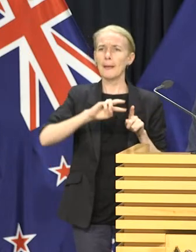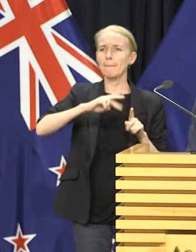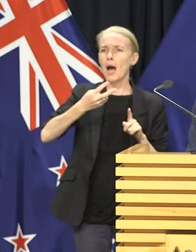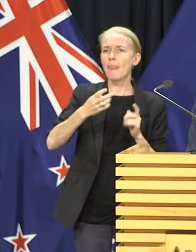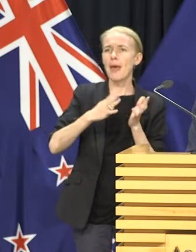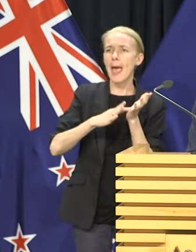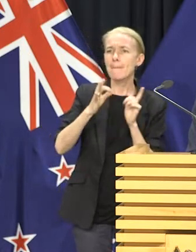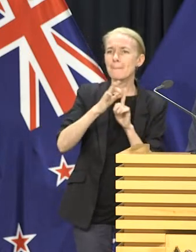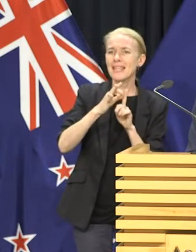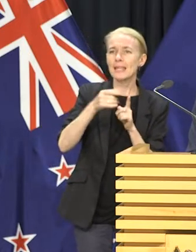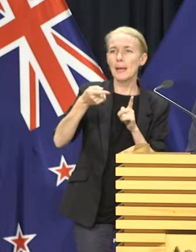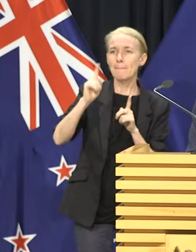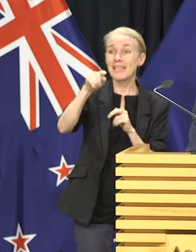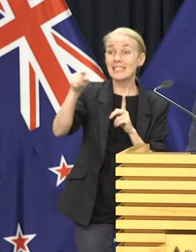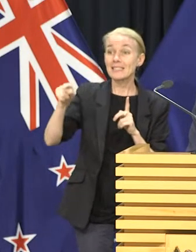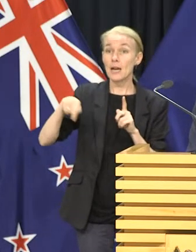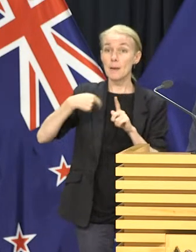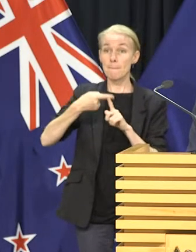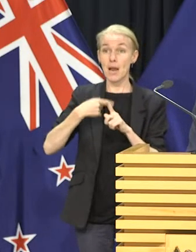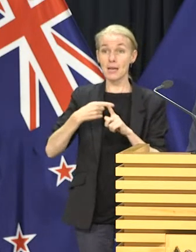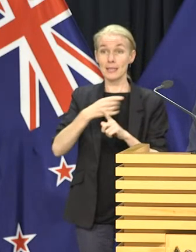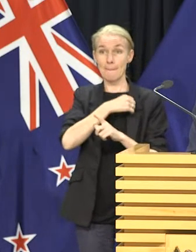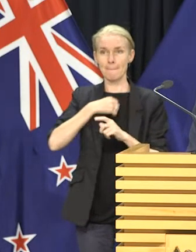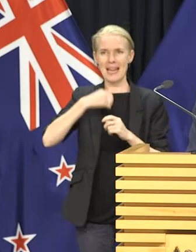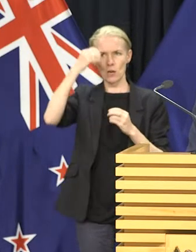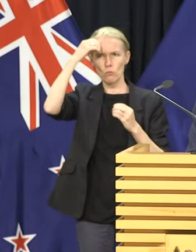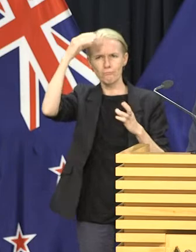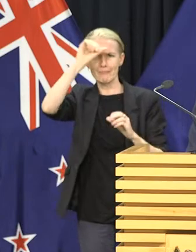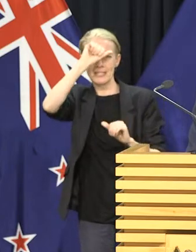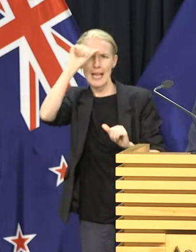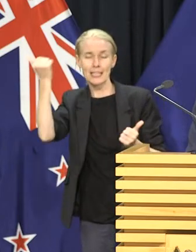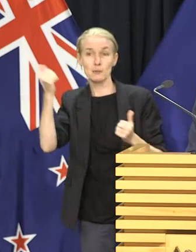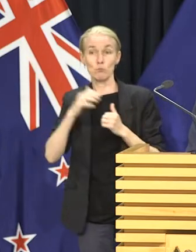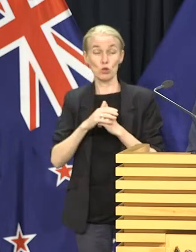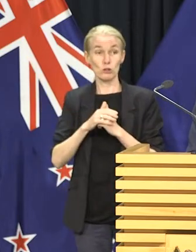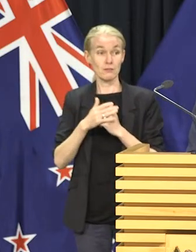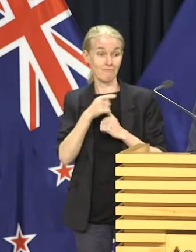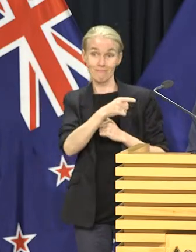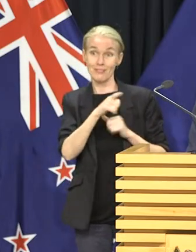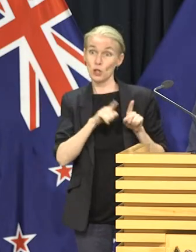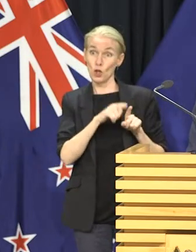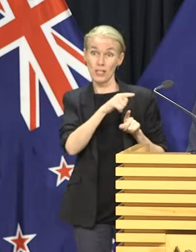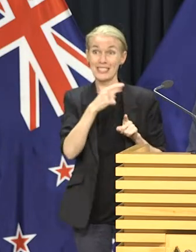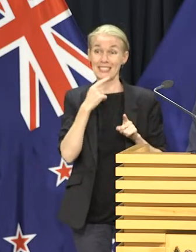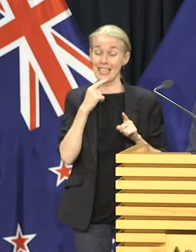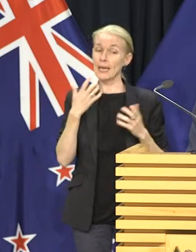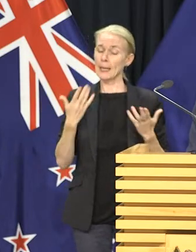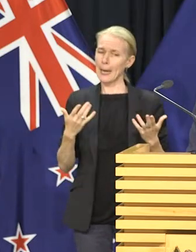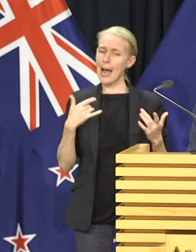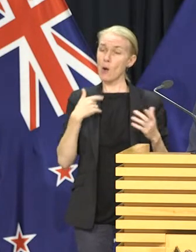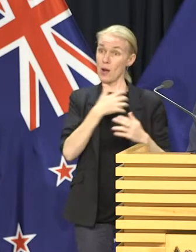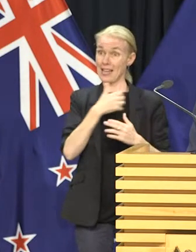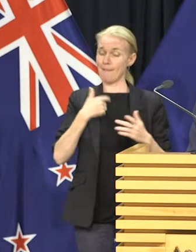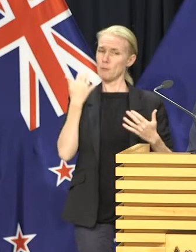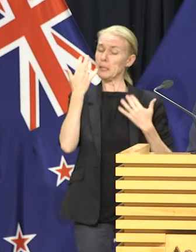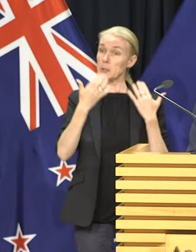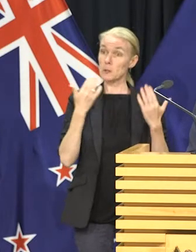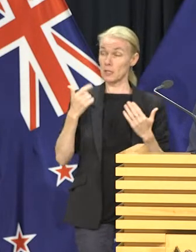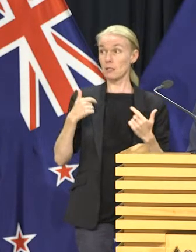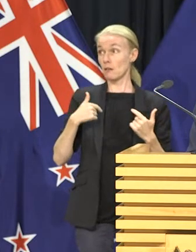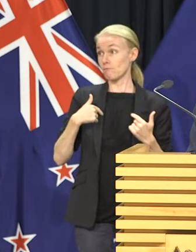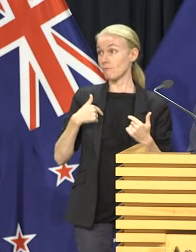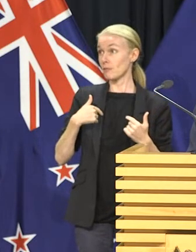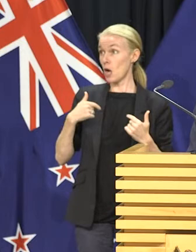with respect to this, and it is, as Dr. Bloomfield has already mentioned, currently under consideration by this government, and it's certainly something that I'll